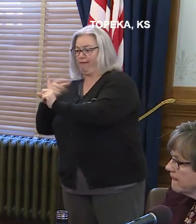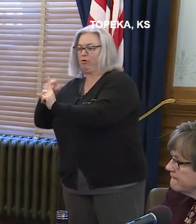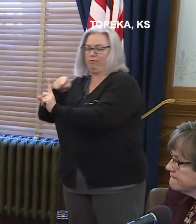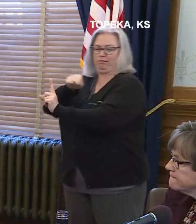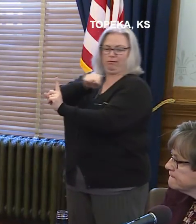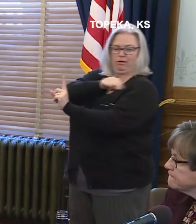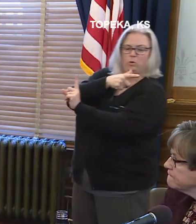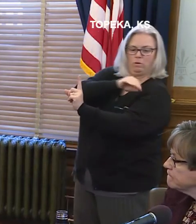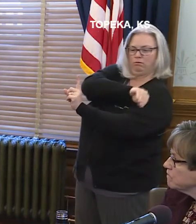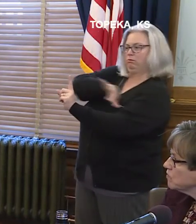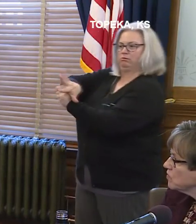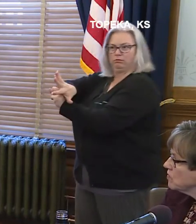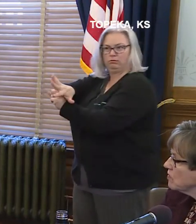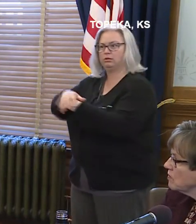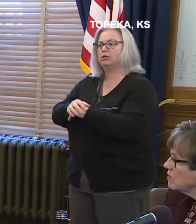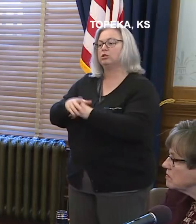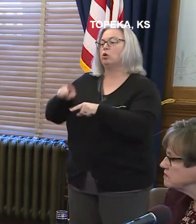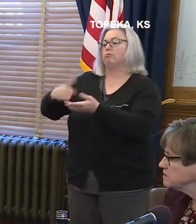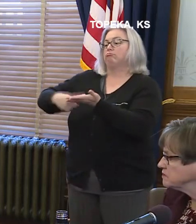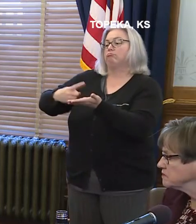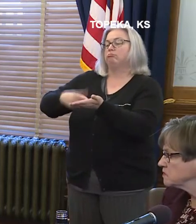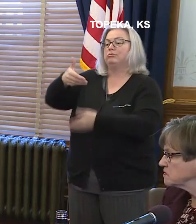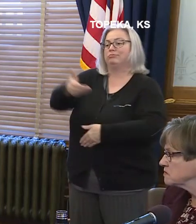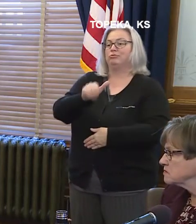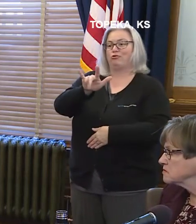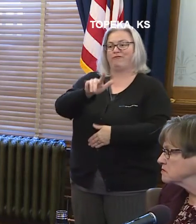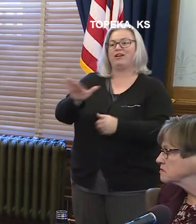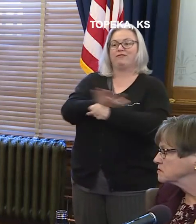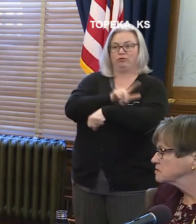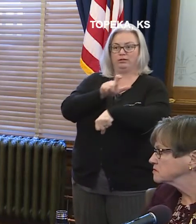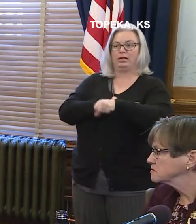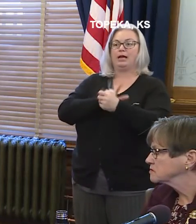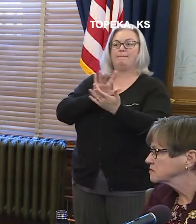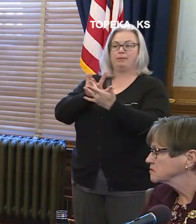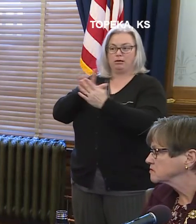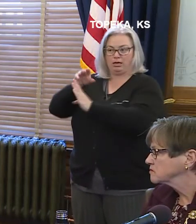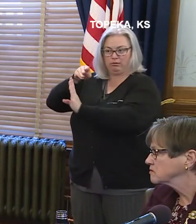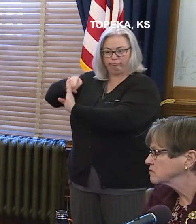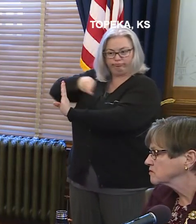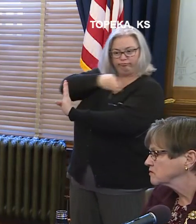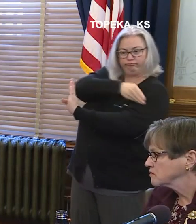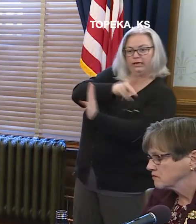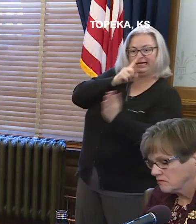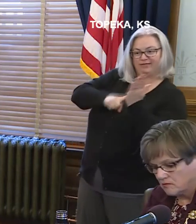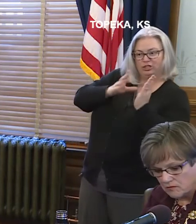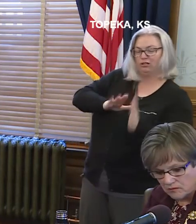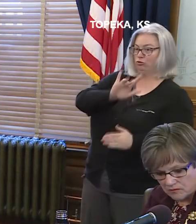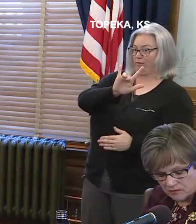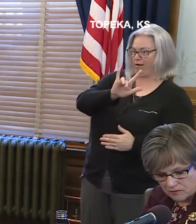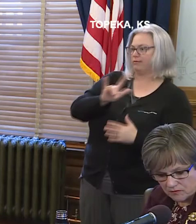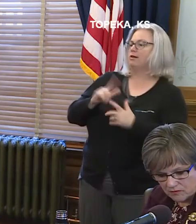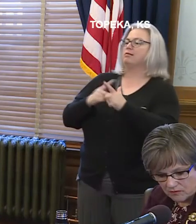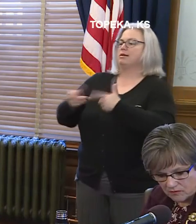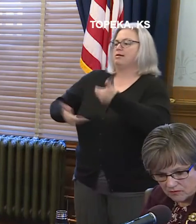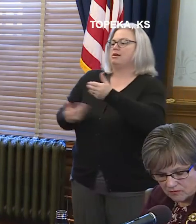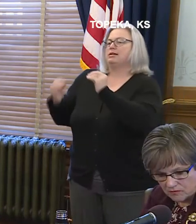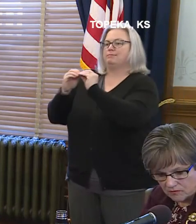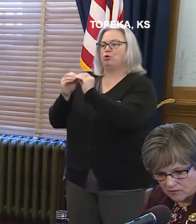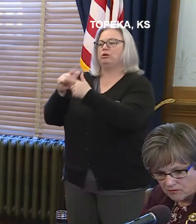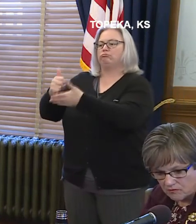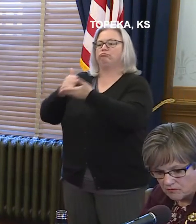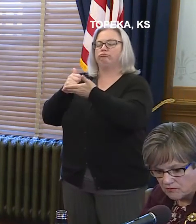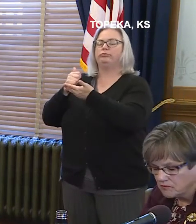Contact tracing, we in discussion to hire 25 full-time contact tracing investigators and additional individuals to assist